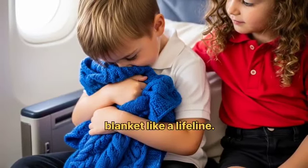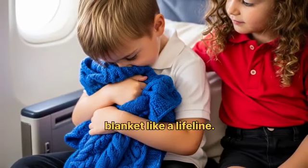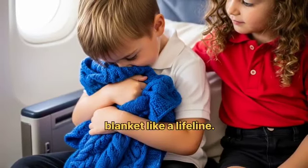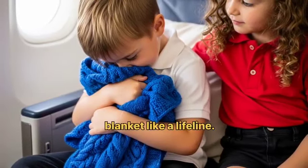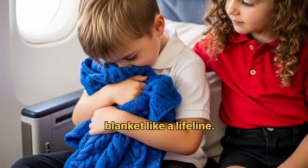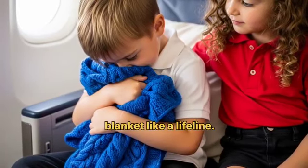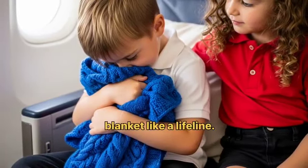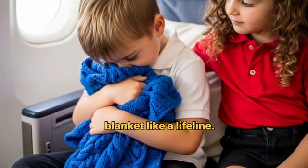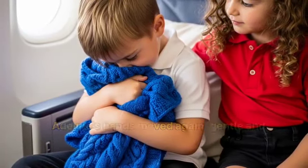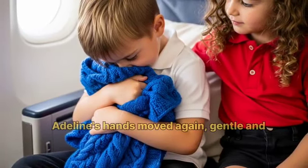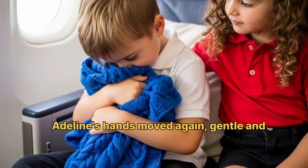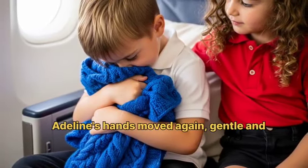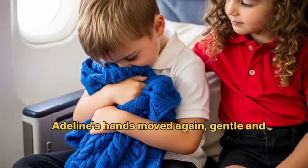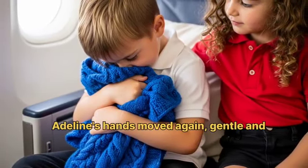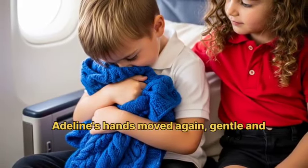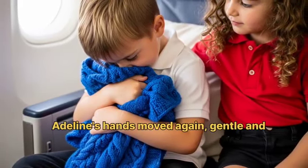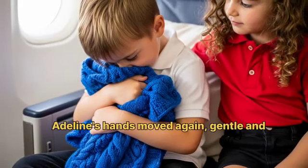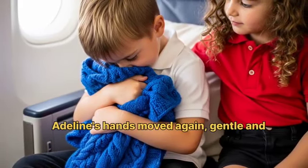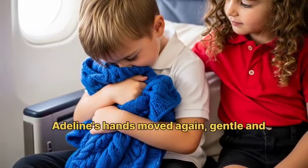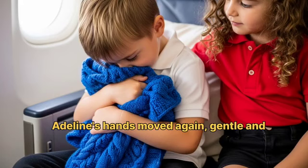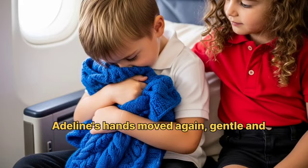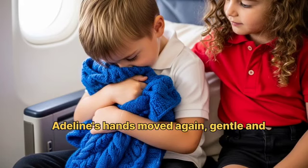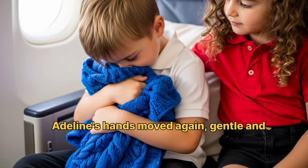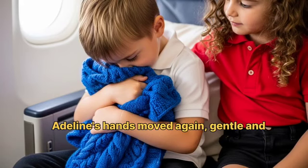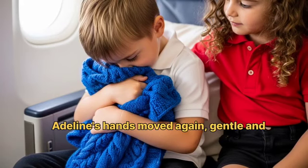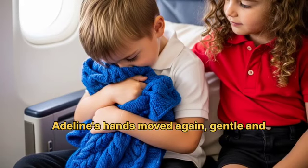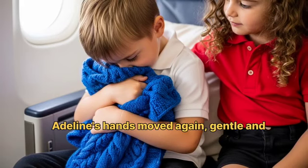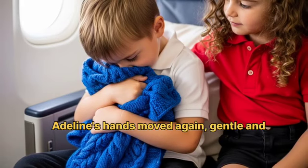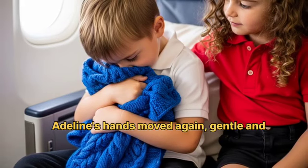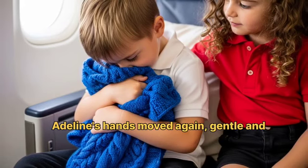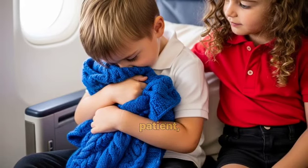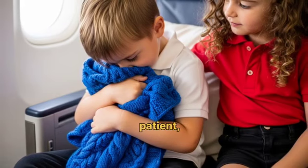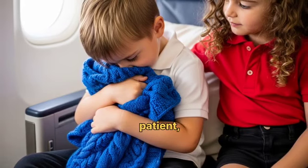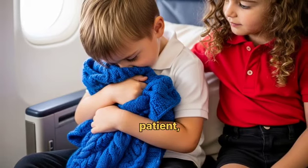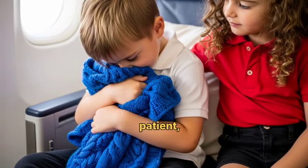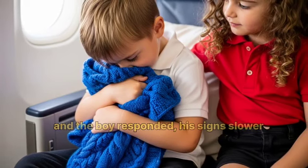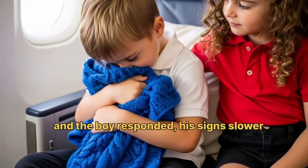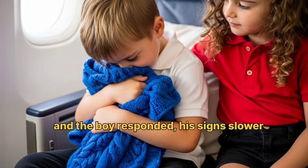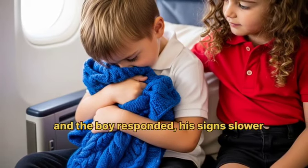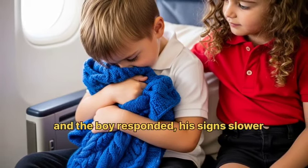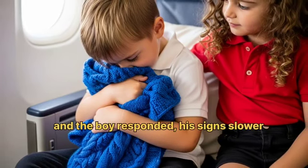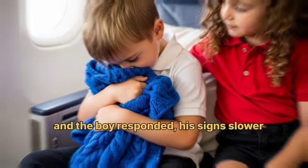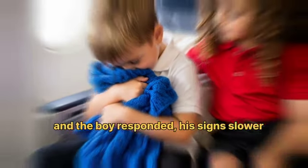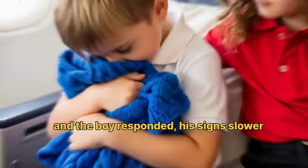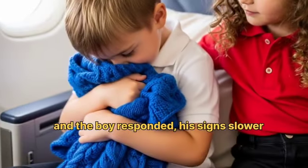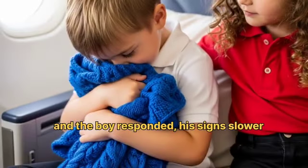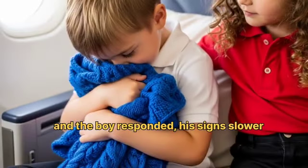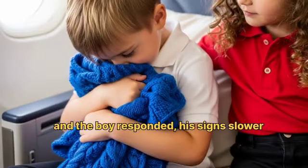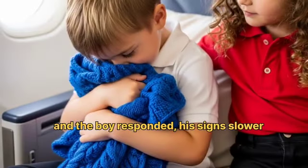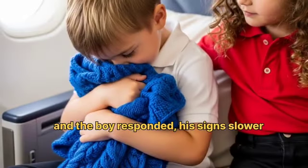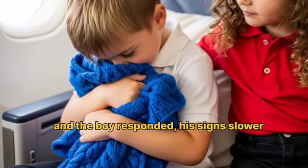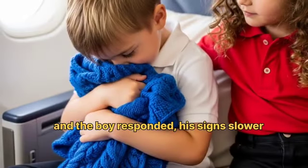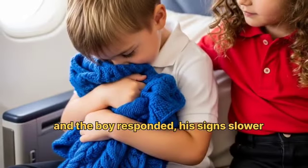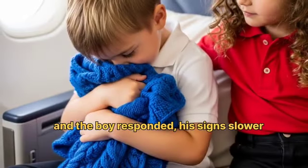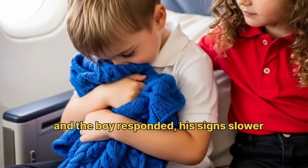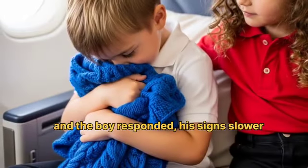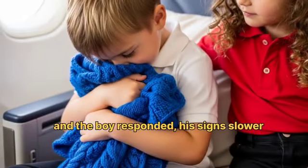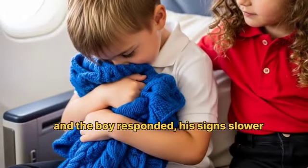lifeline. Adeline's hands moved again, gentle and patient, and the boy responded, his signs slower now,